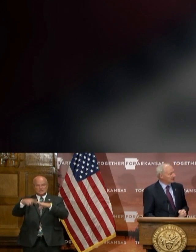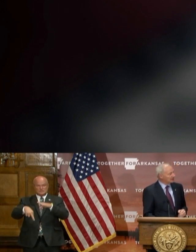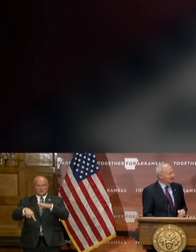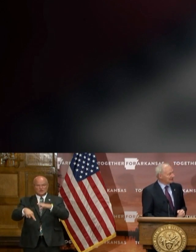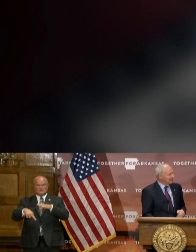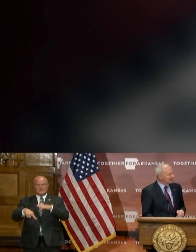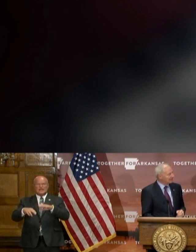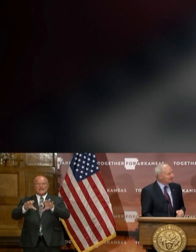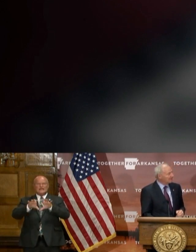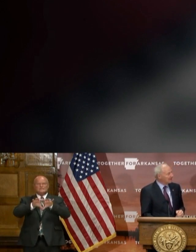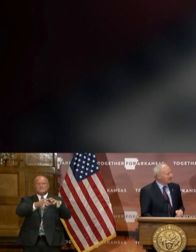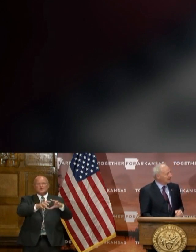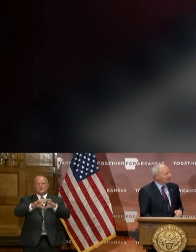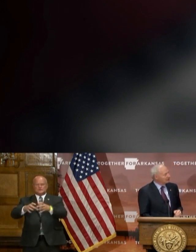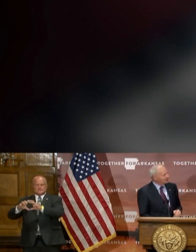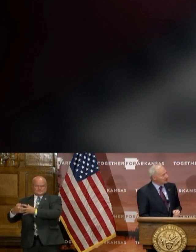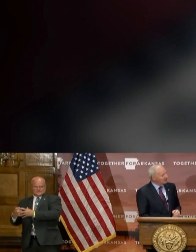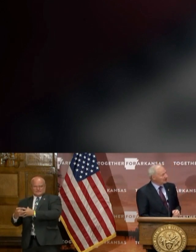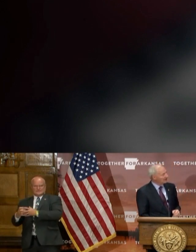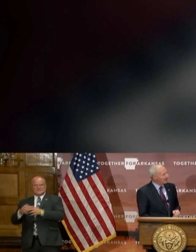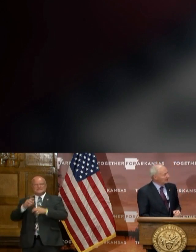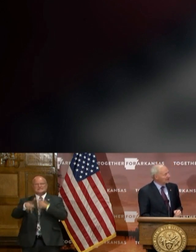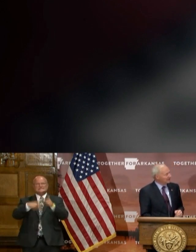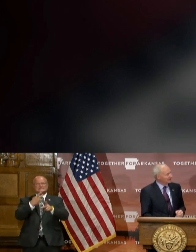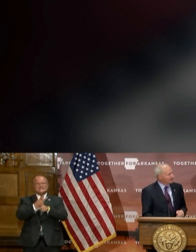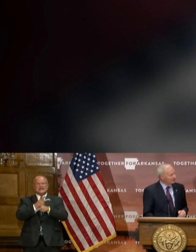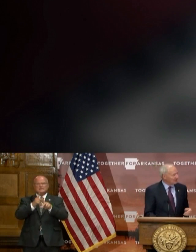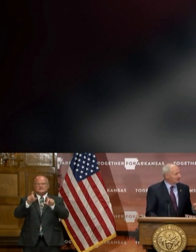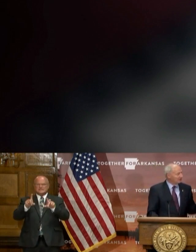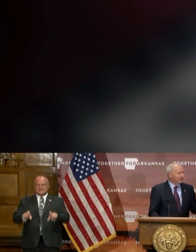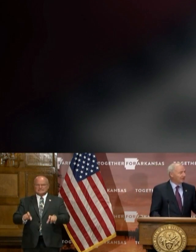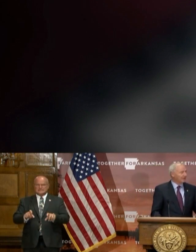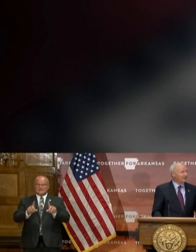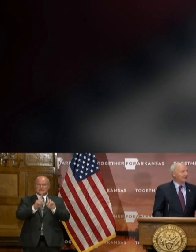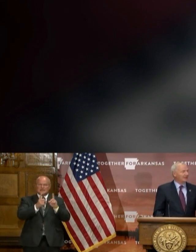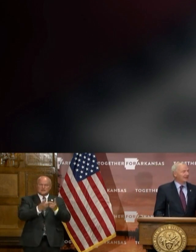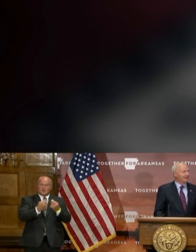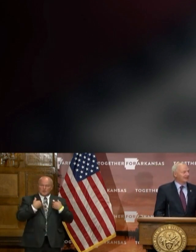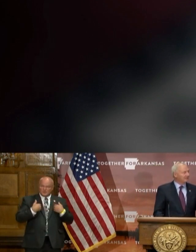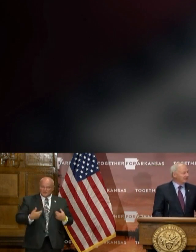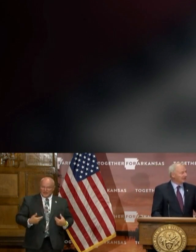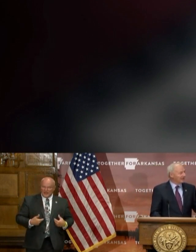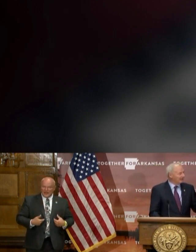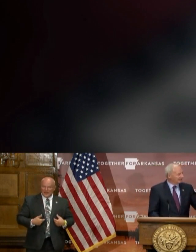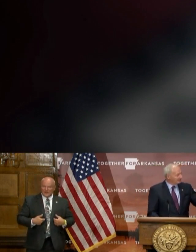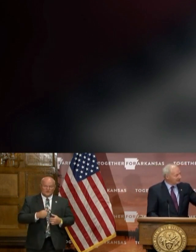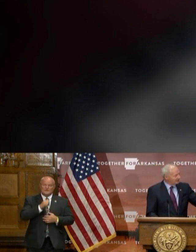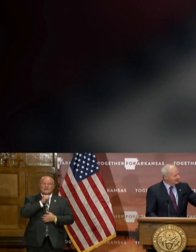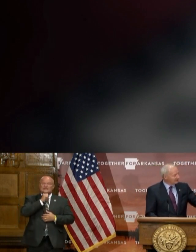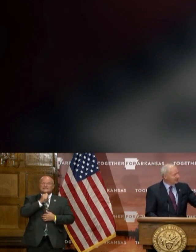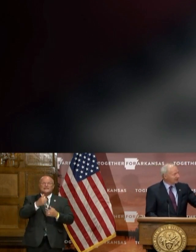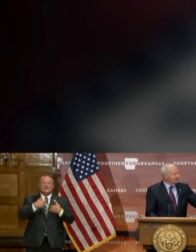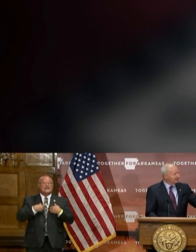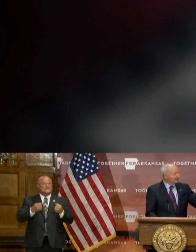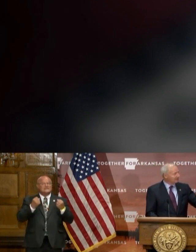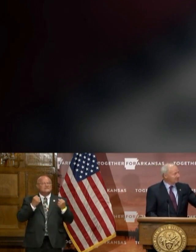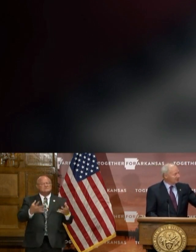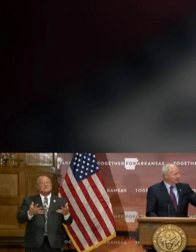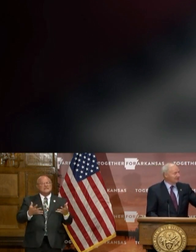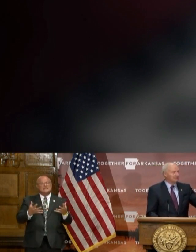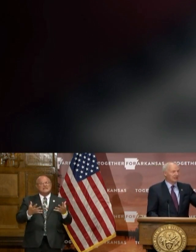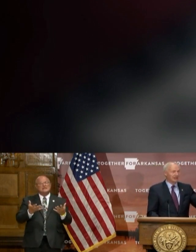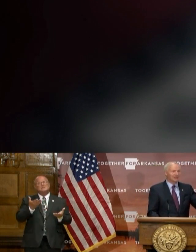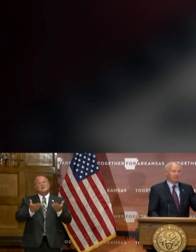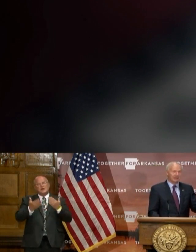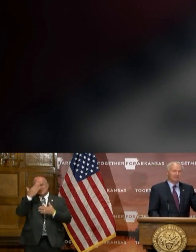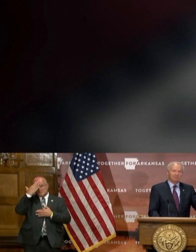by facility type. You can see that our Department of Health did not have as many,